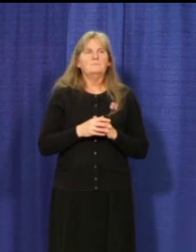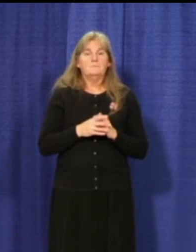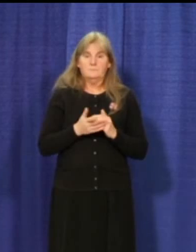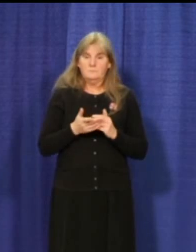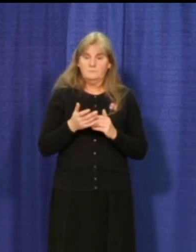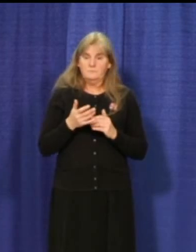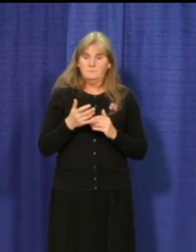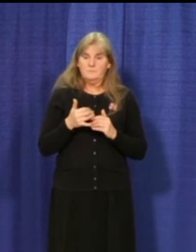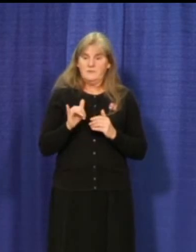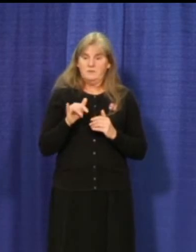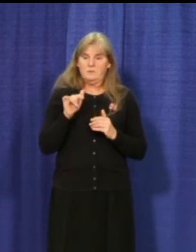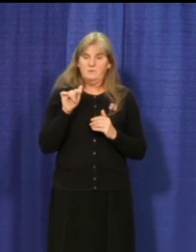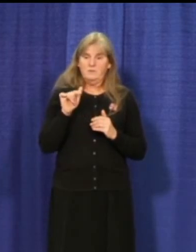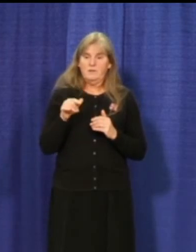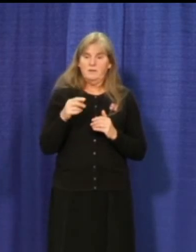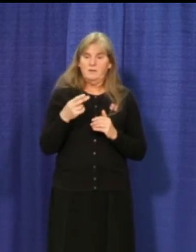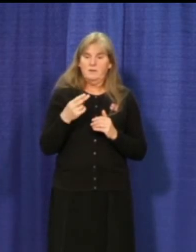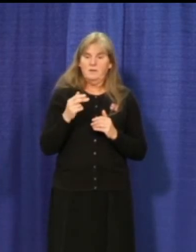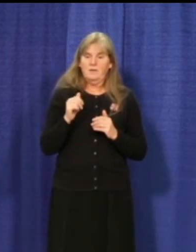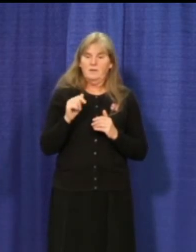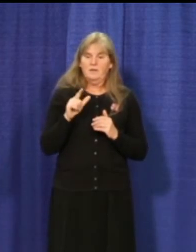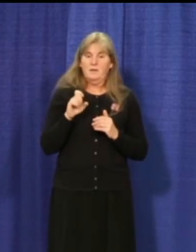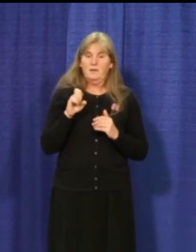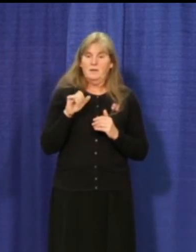Are you still there, Haley?